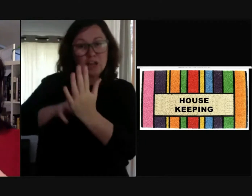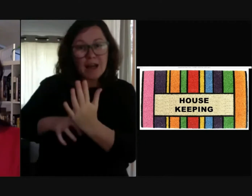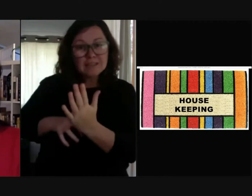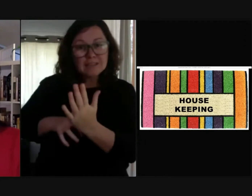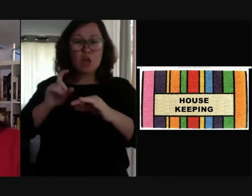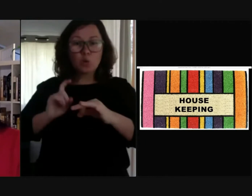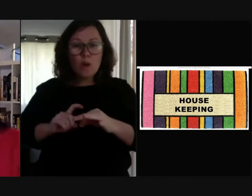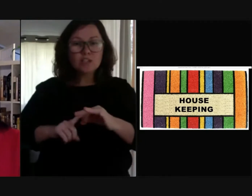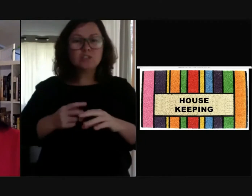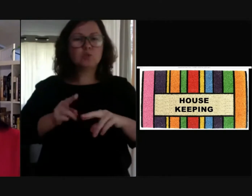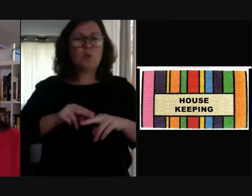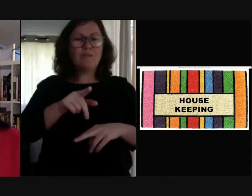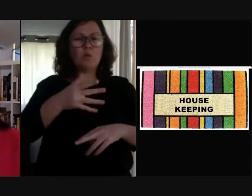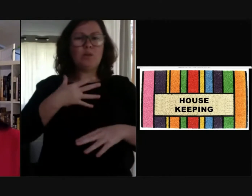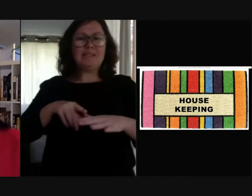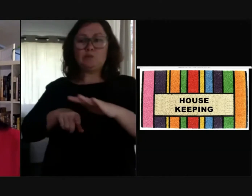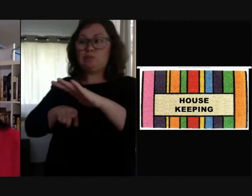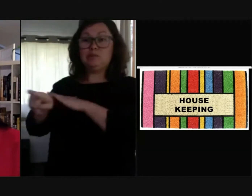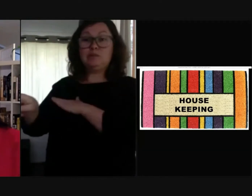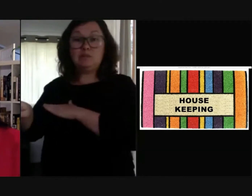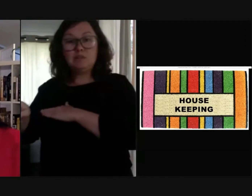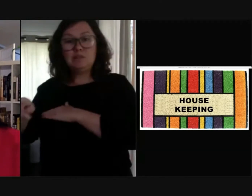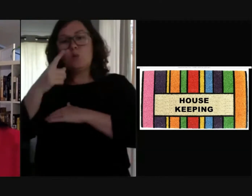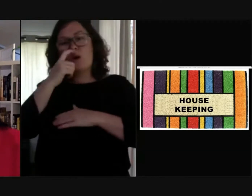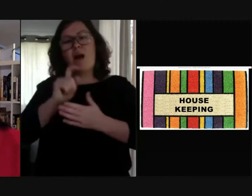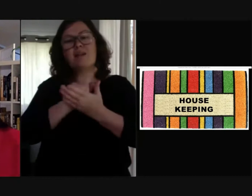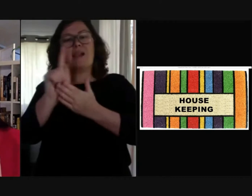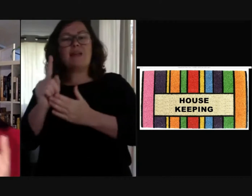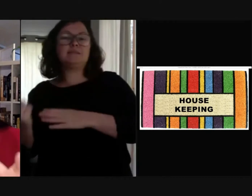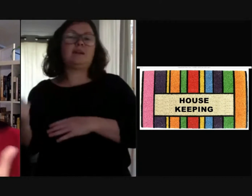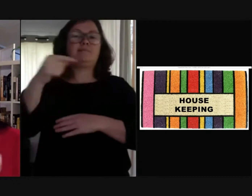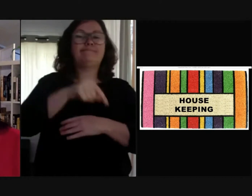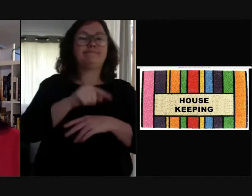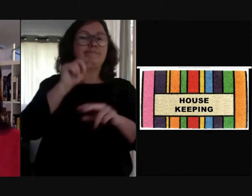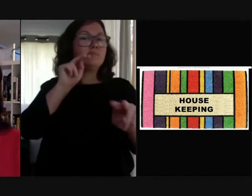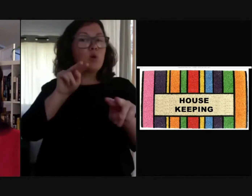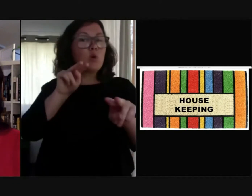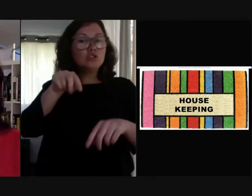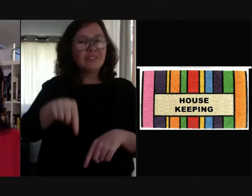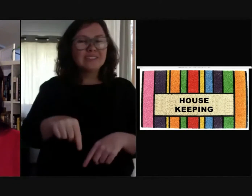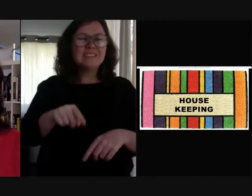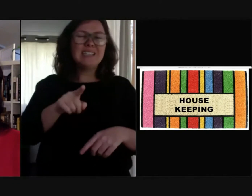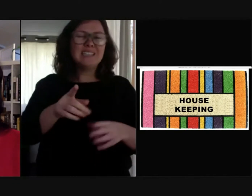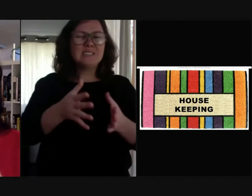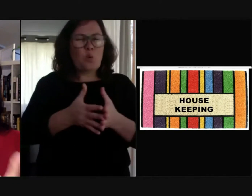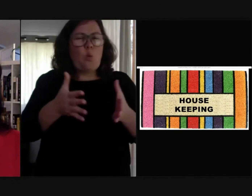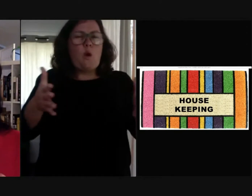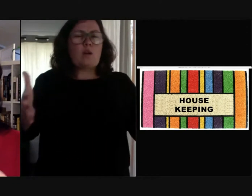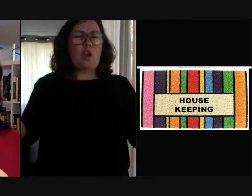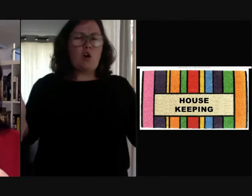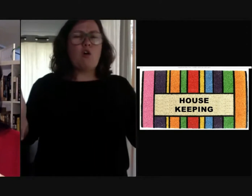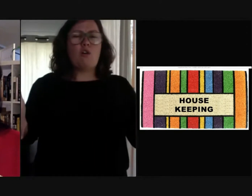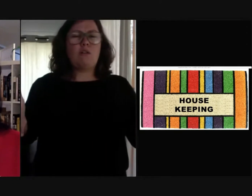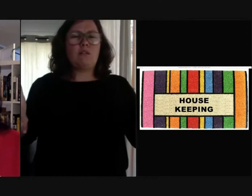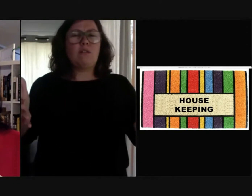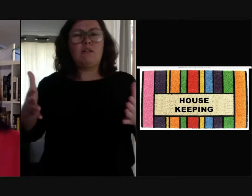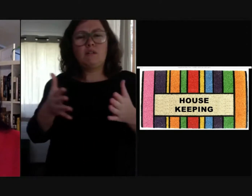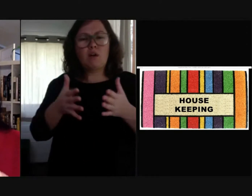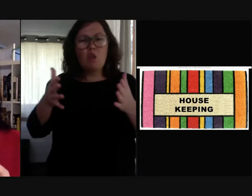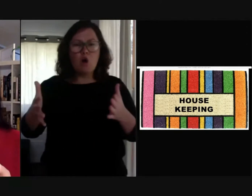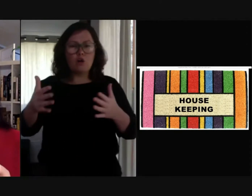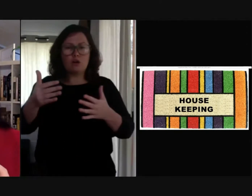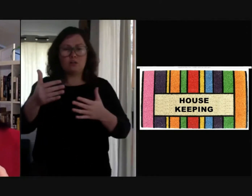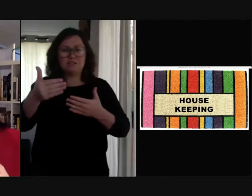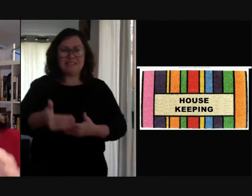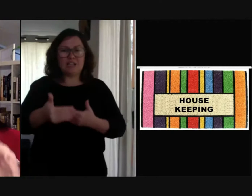leave, you can always come back to it later and watch it again. It's quite a long session today, so we will have 2